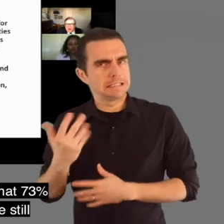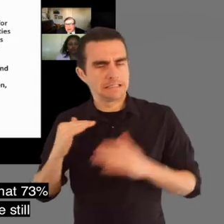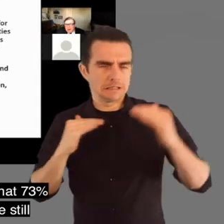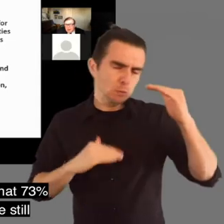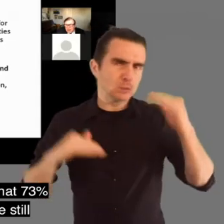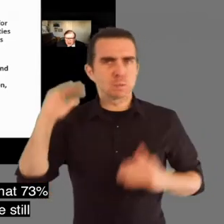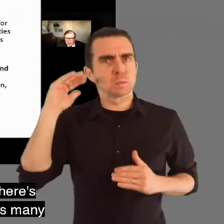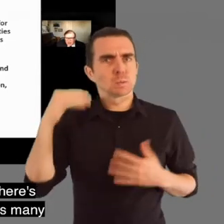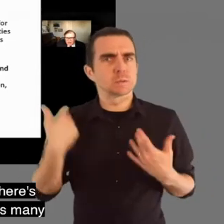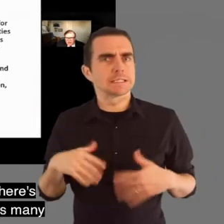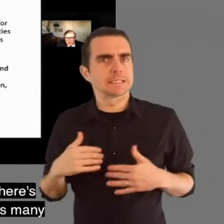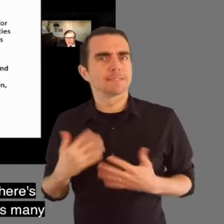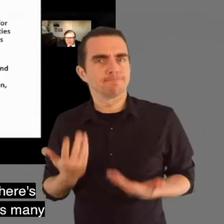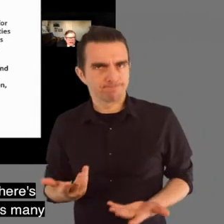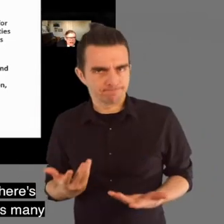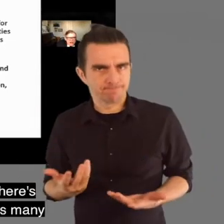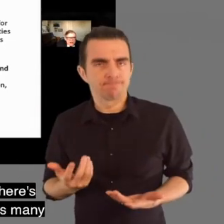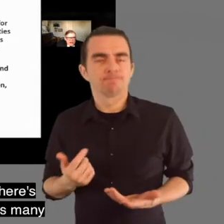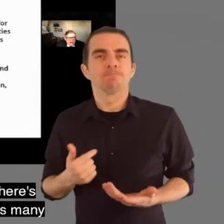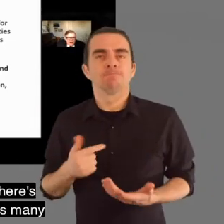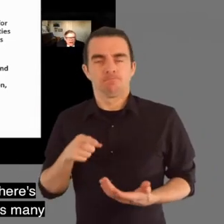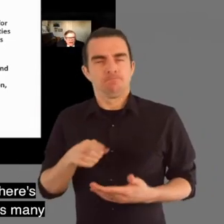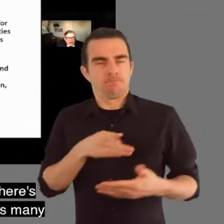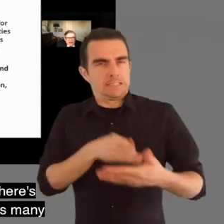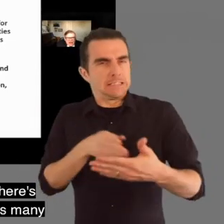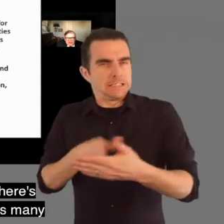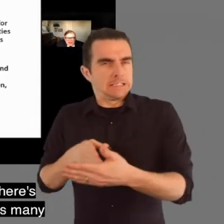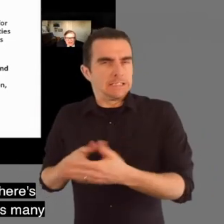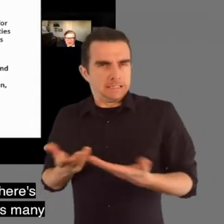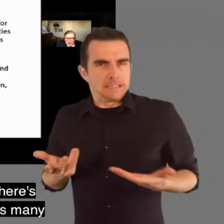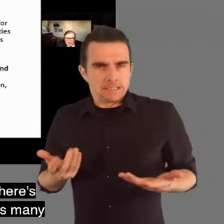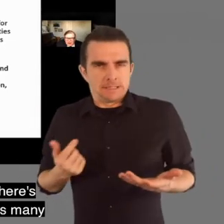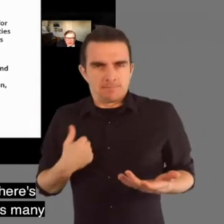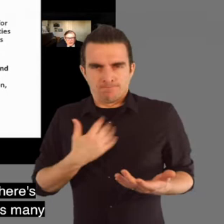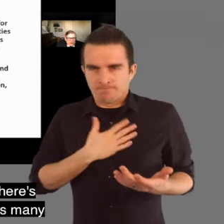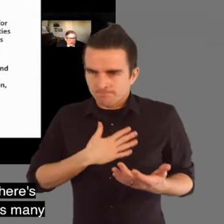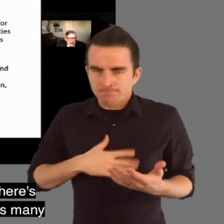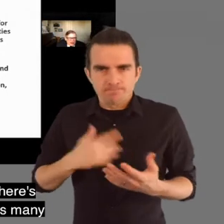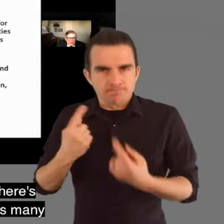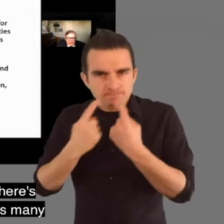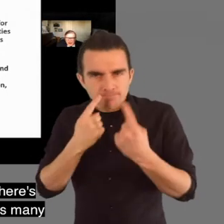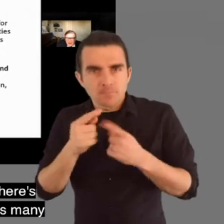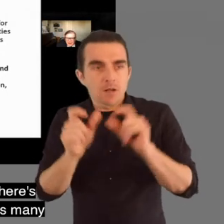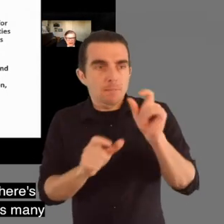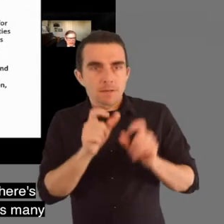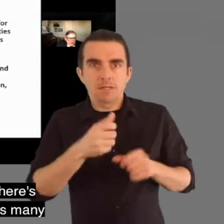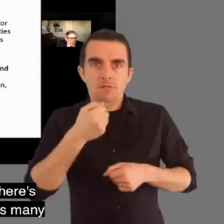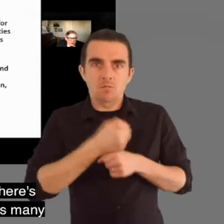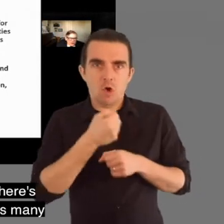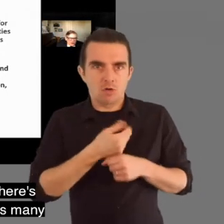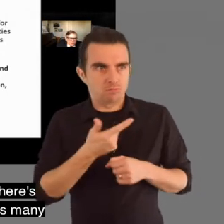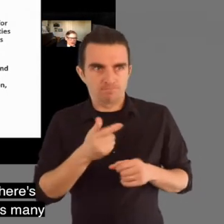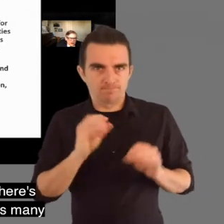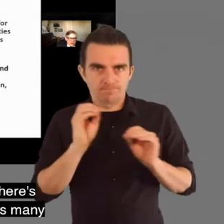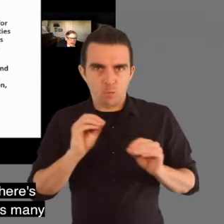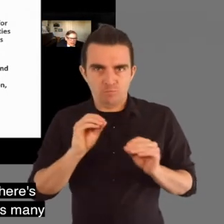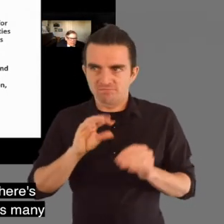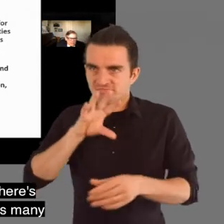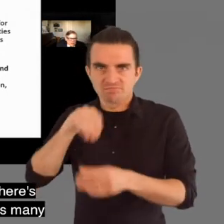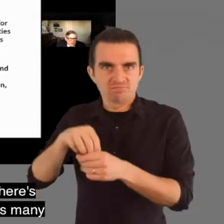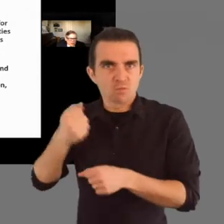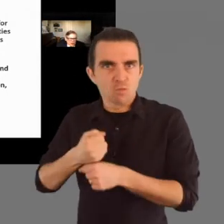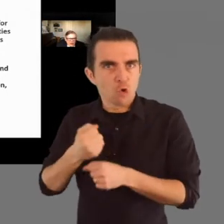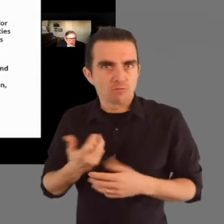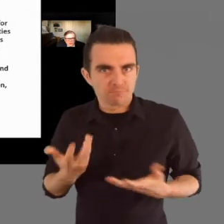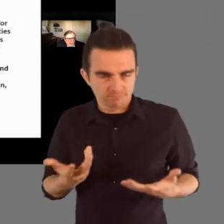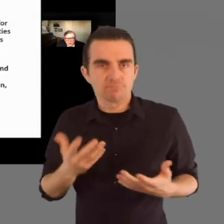India are still outside the labour force. And there's a huge issue there, which causes